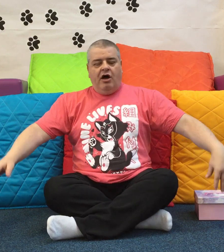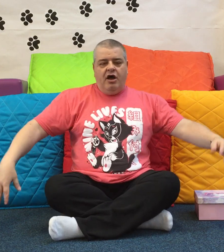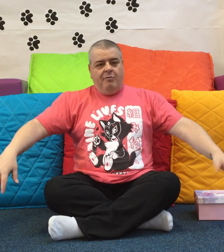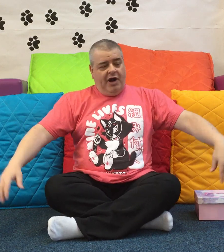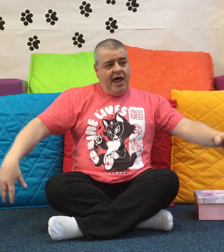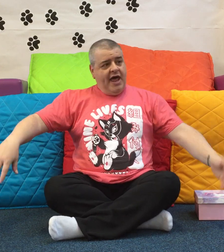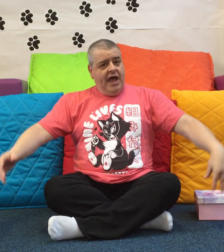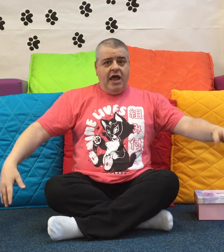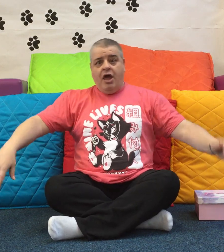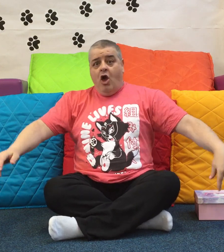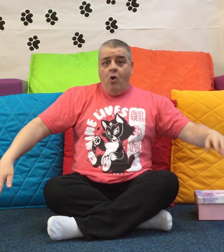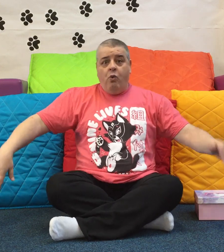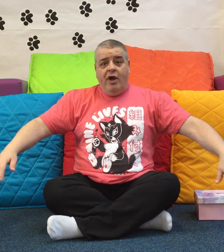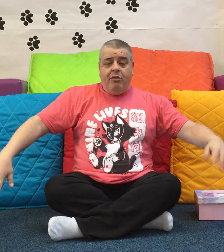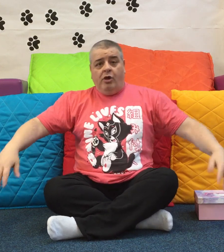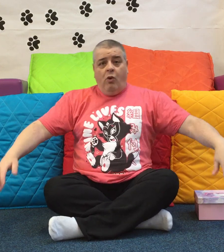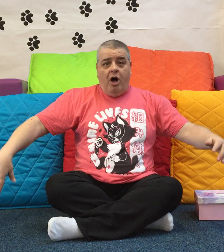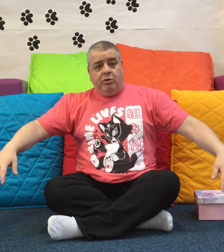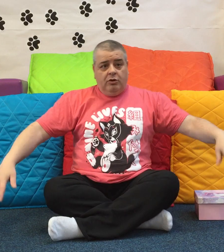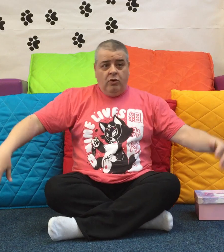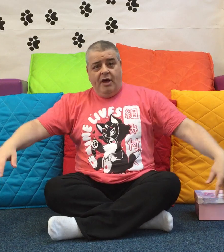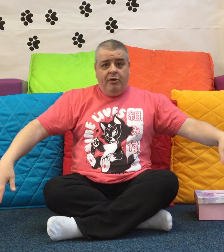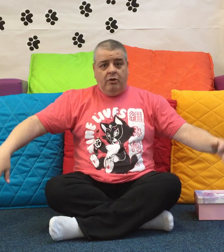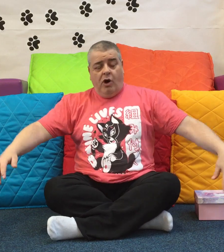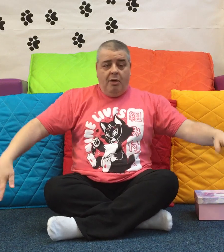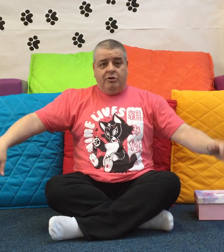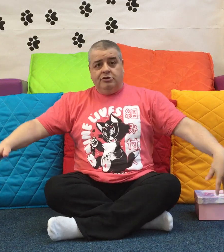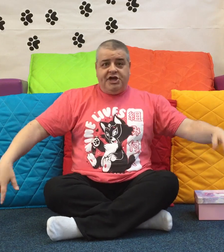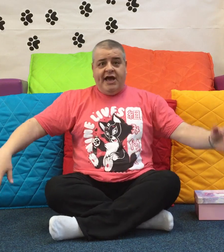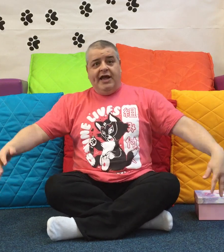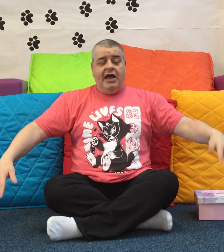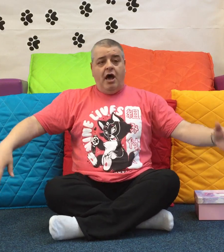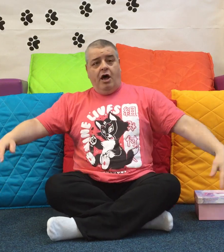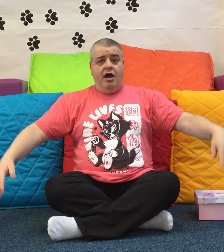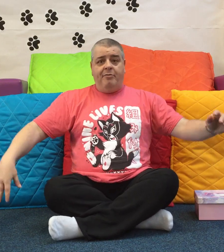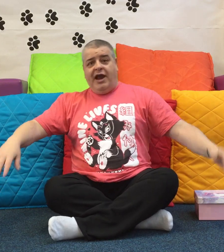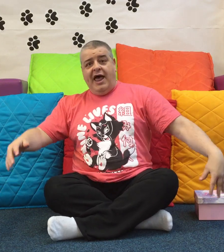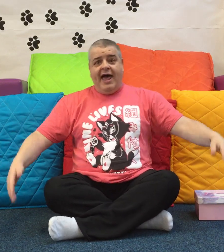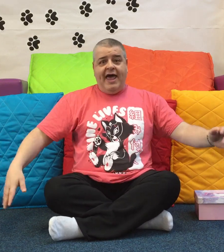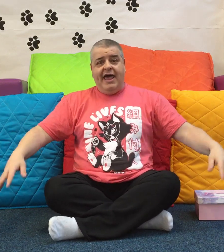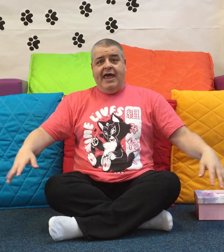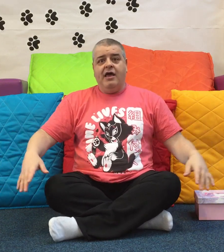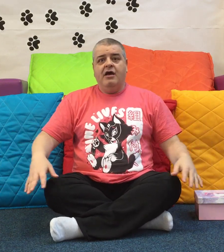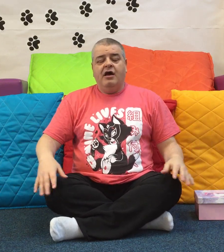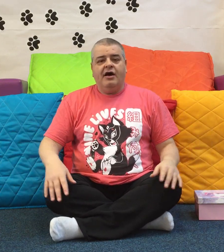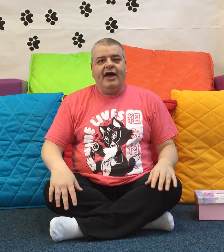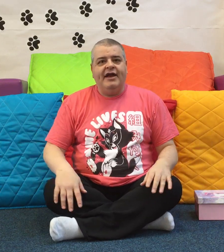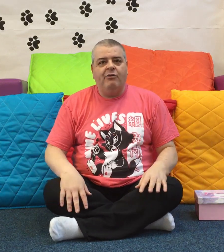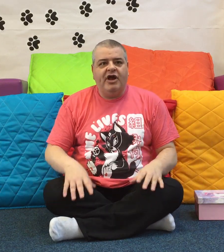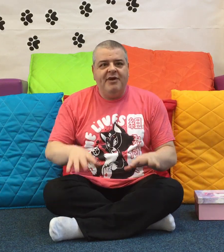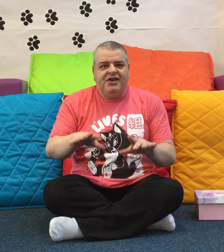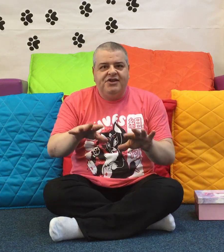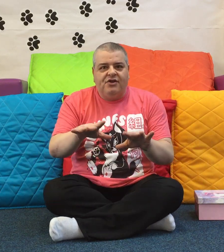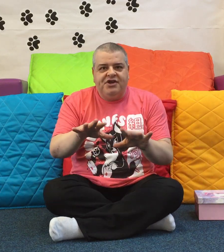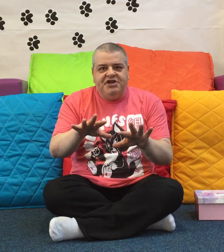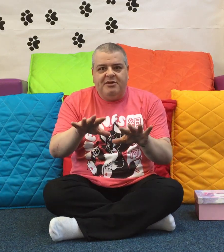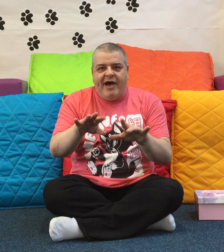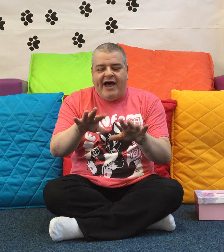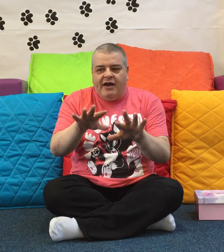on a plate. Wibble wobble, wibble wobble, jelly on a plate. Okay, now we're going to be a sausage in a pan.